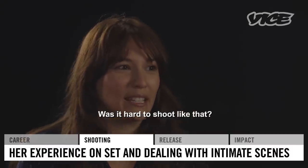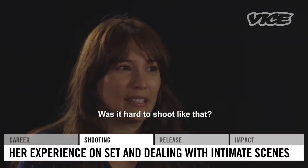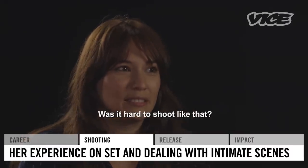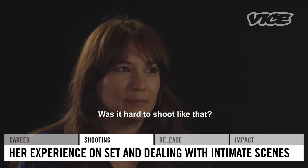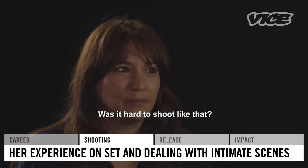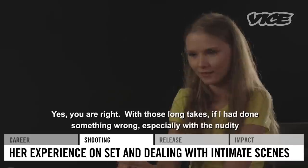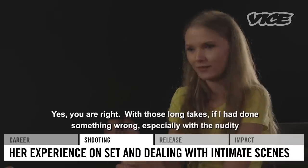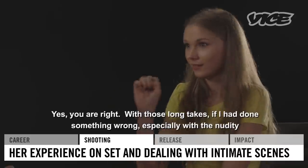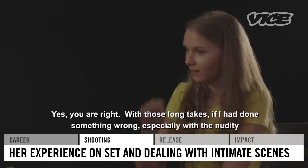that?